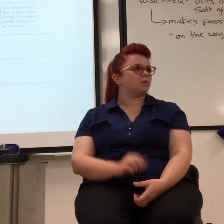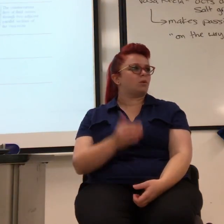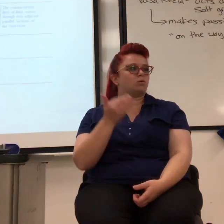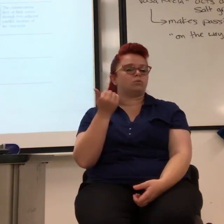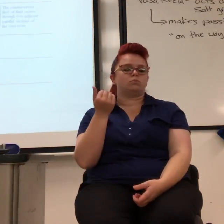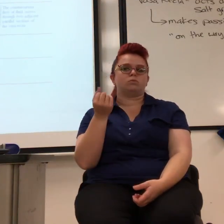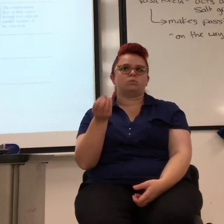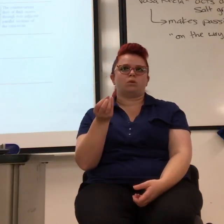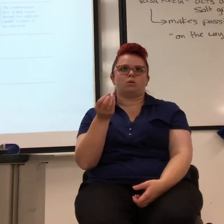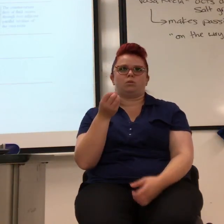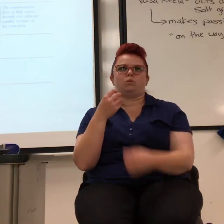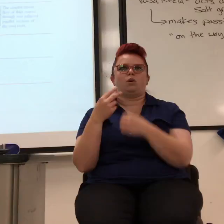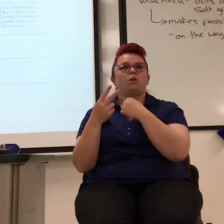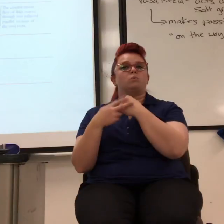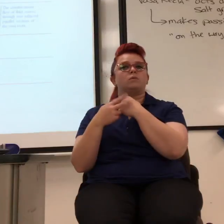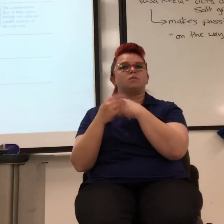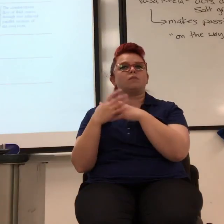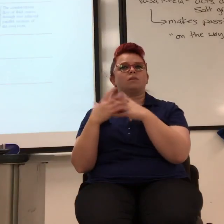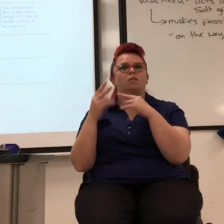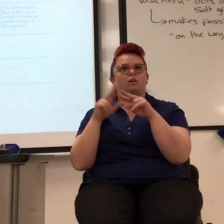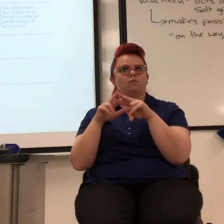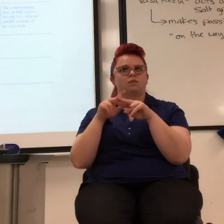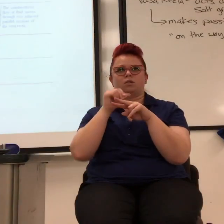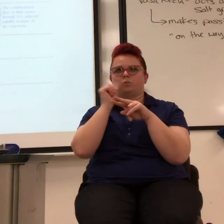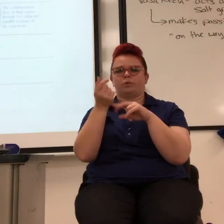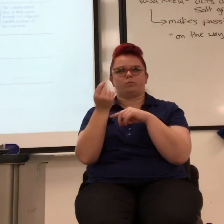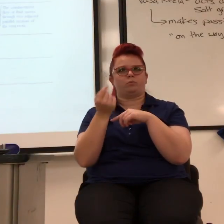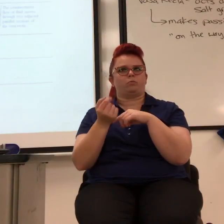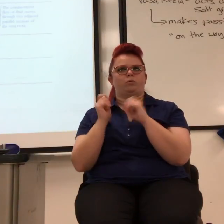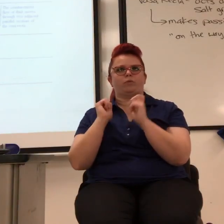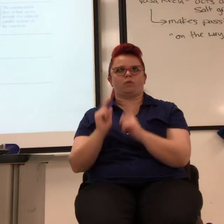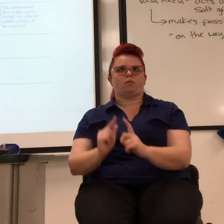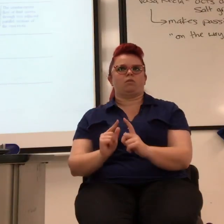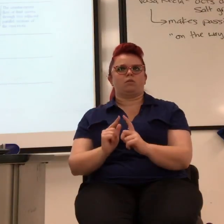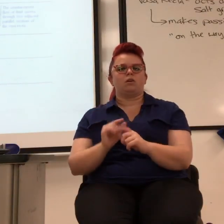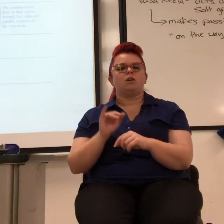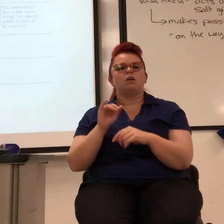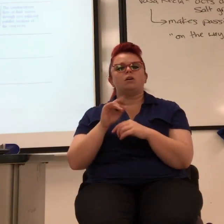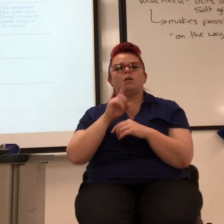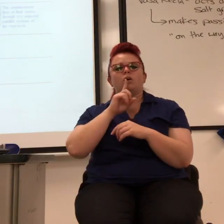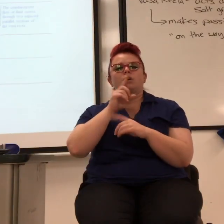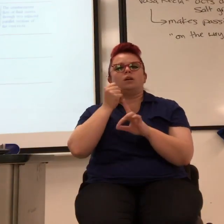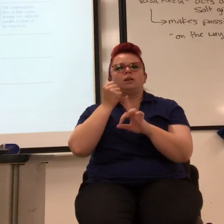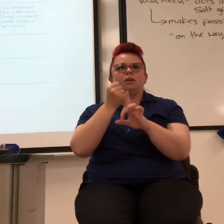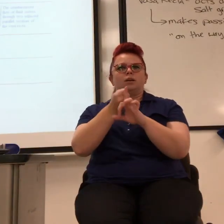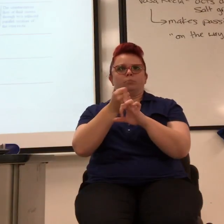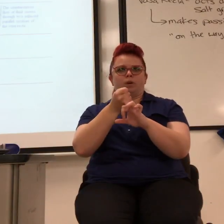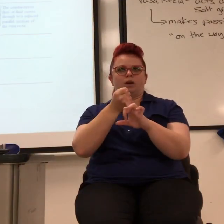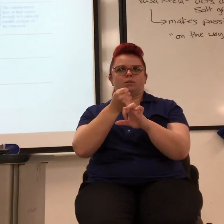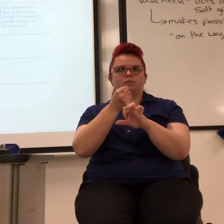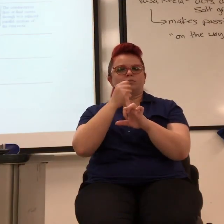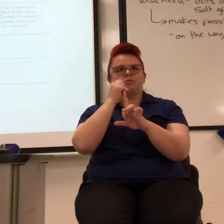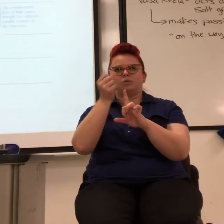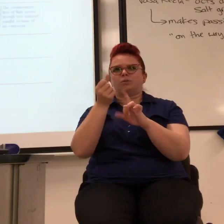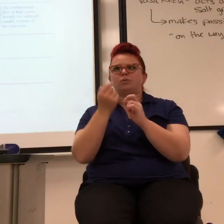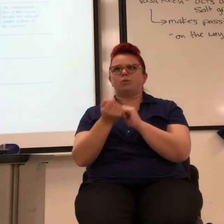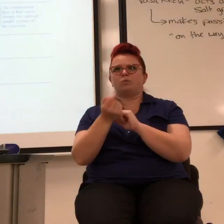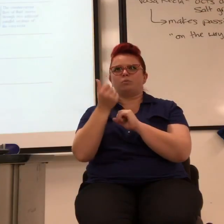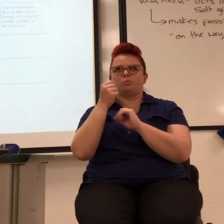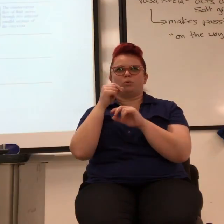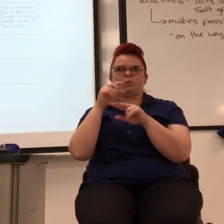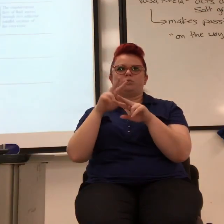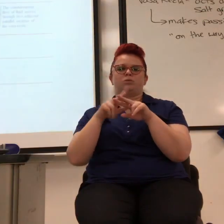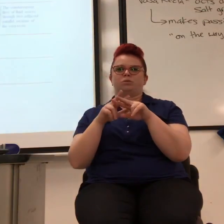So we saved a lot of salt. We didn't remove it all. Okay. So the net effect of this is you do not remove salt.